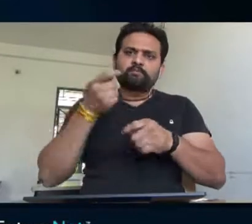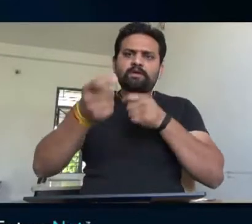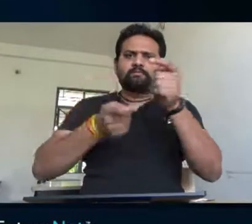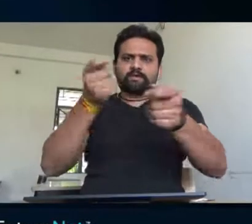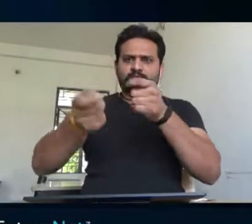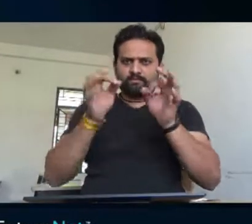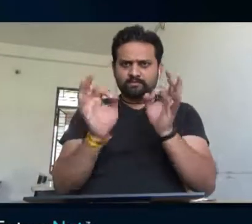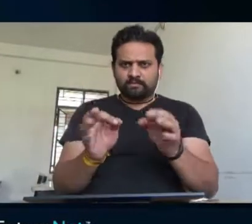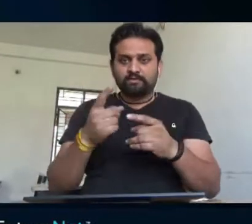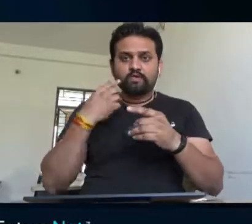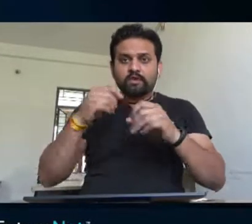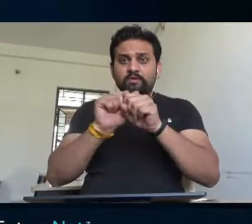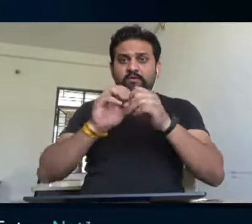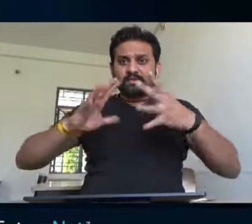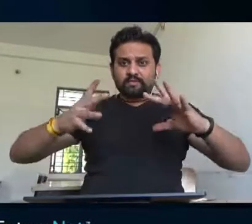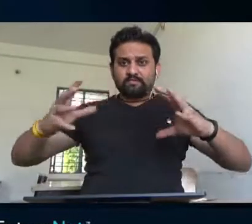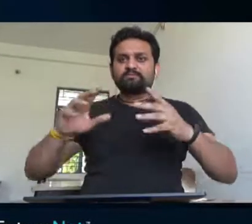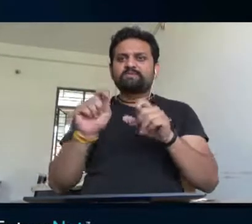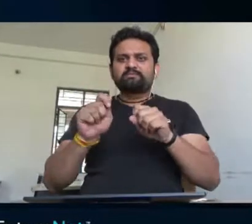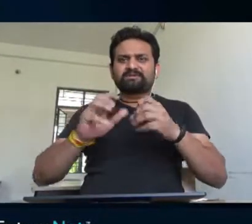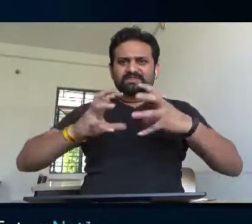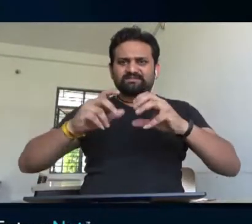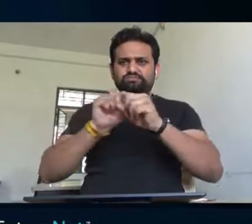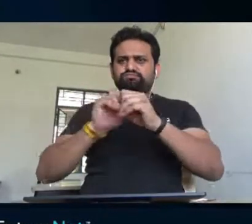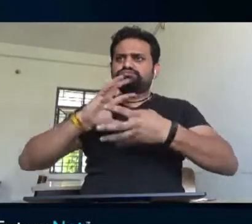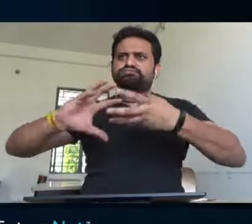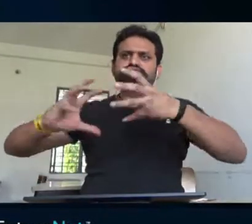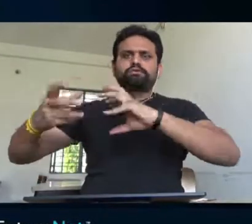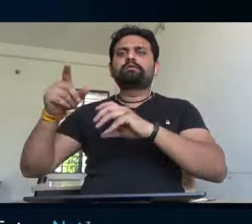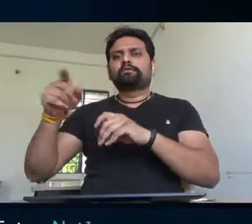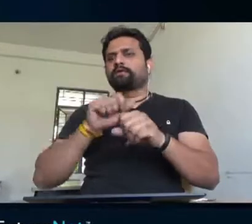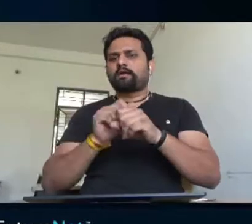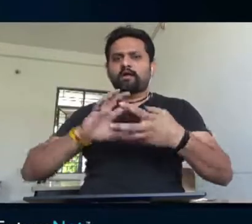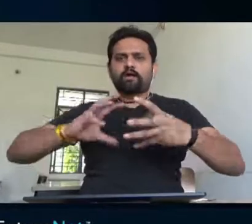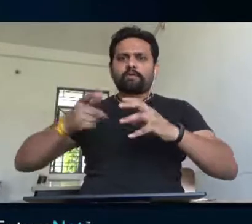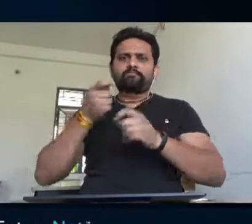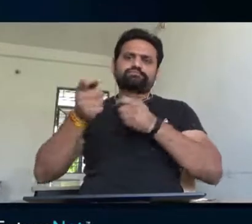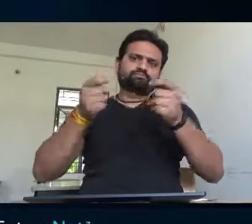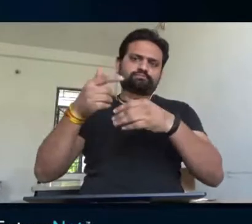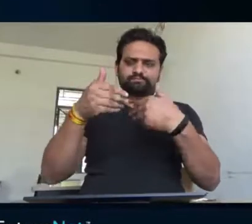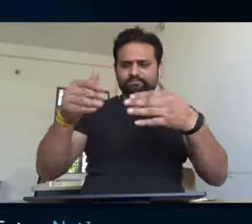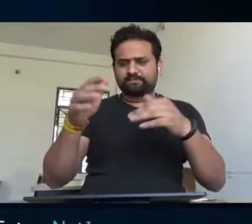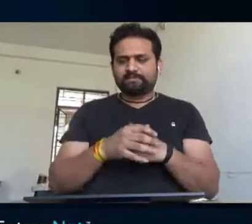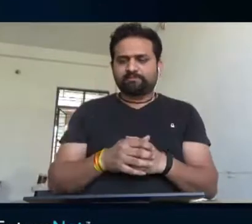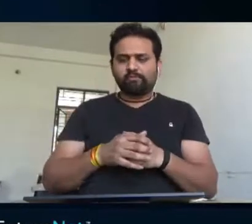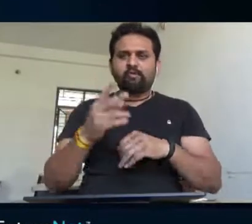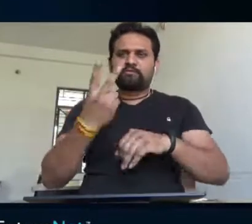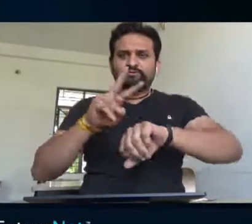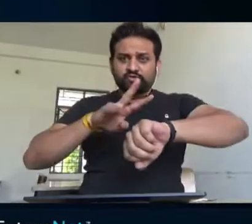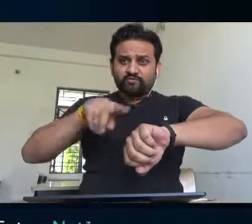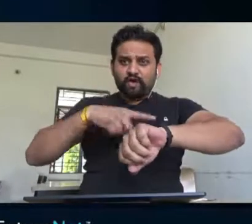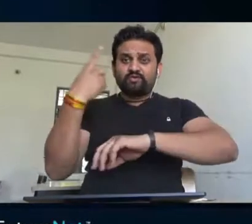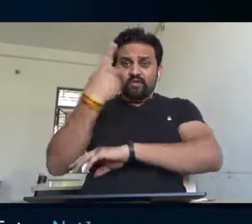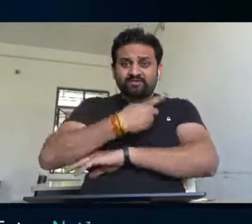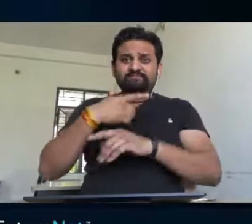And when the machine is running, then you will know that it will work like in FutureNet and like in Future Pro. Normally in 24 hours you have